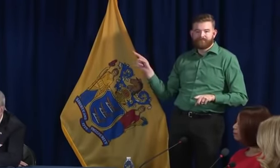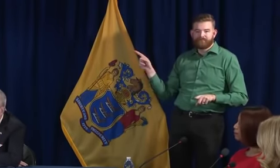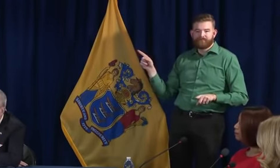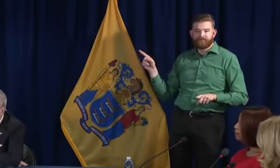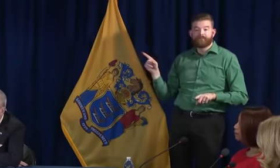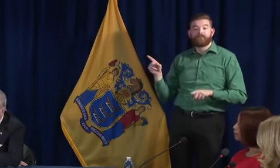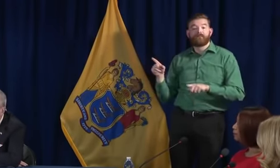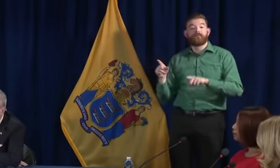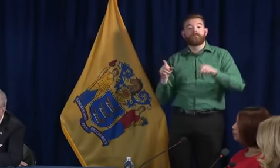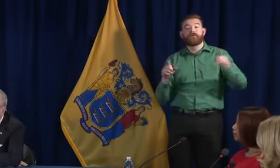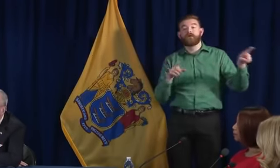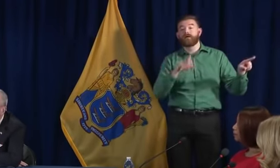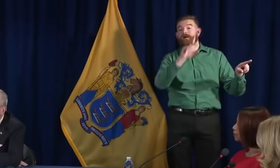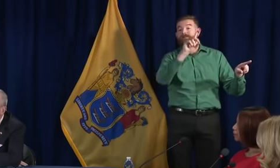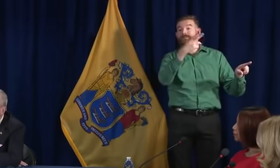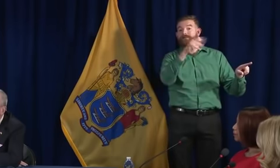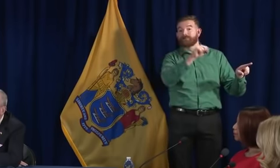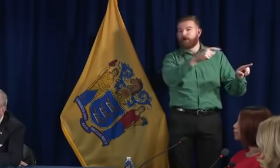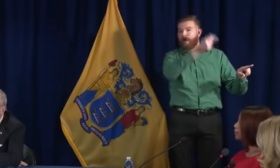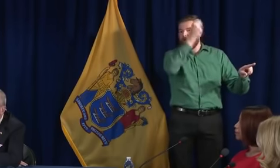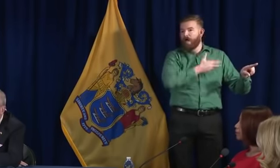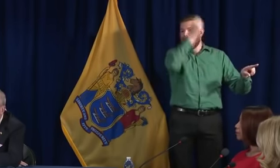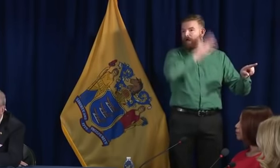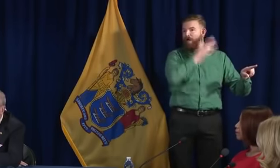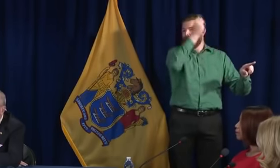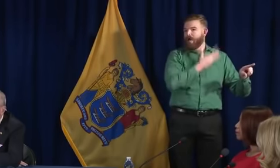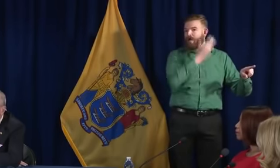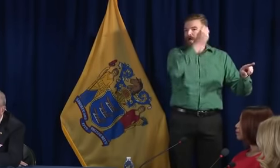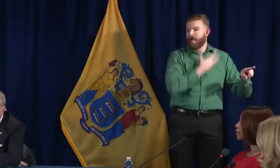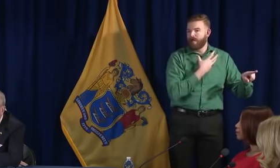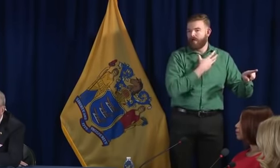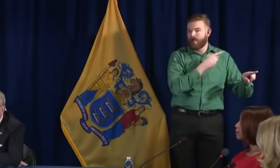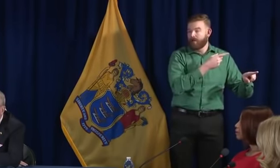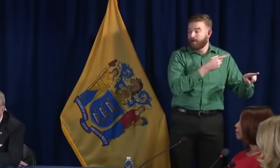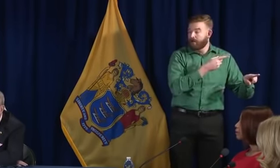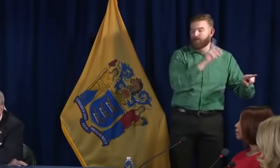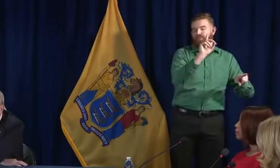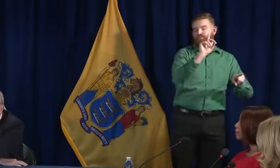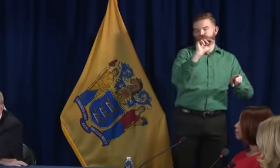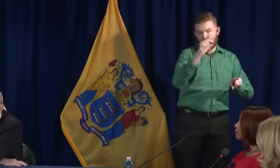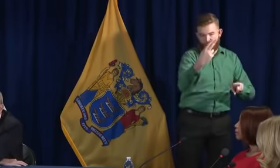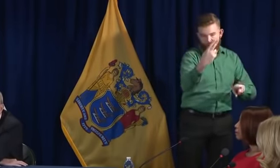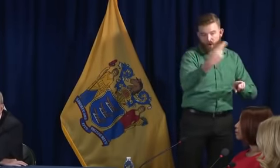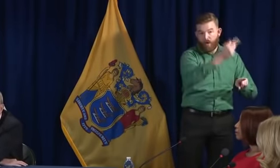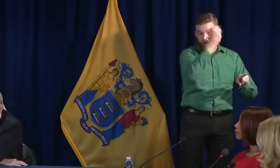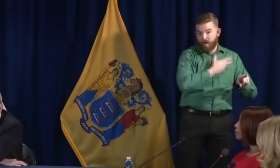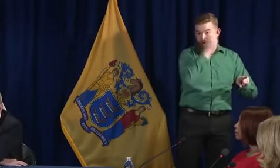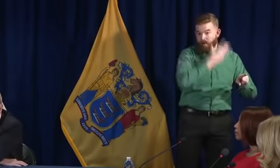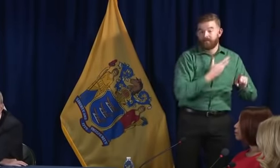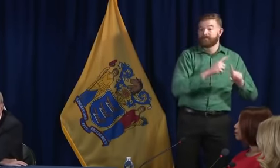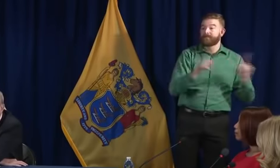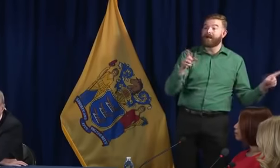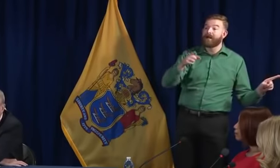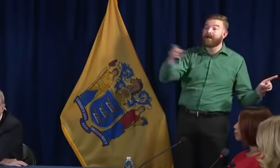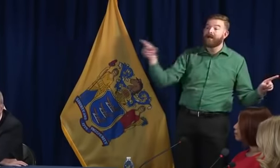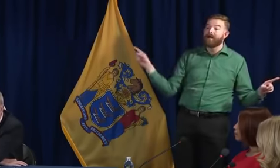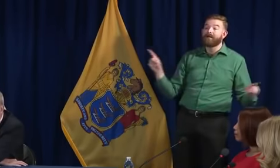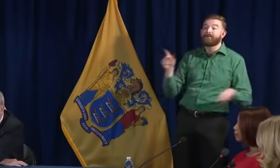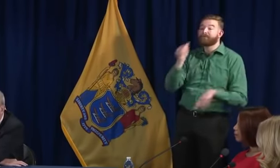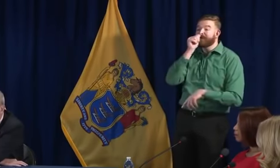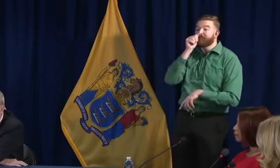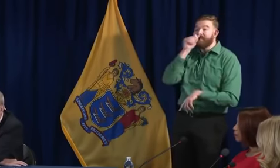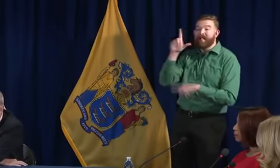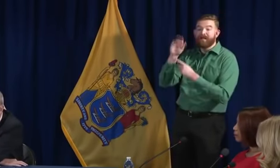also want to underscore something that Ed just said. When the first tests were